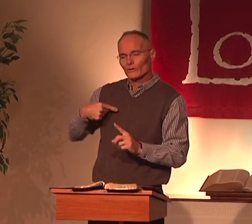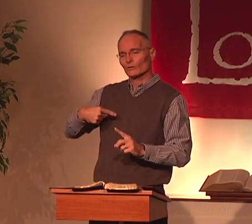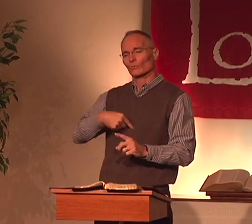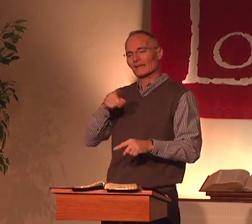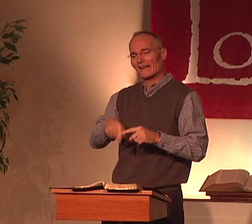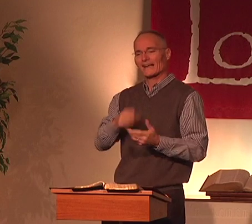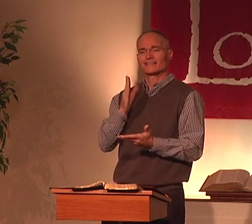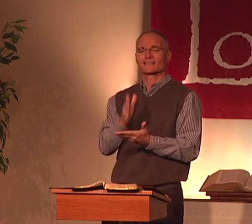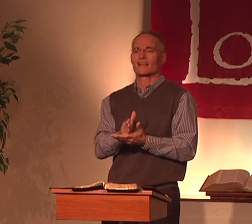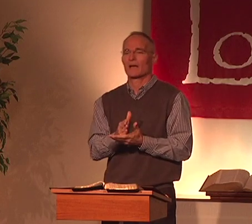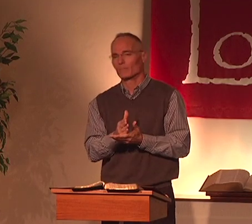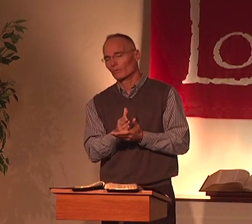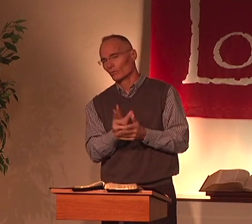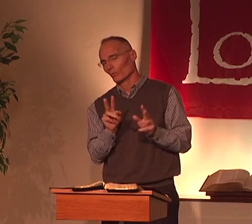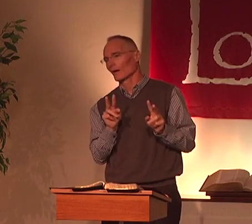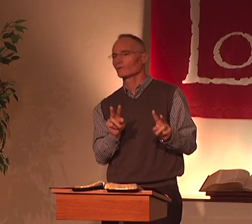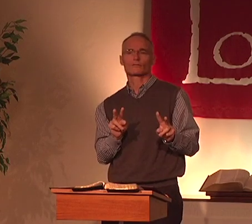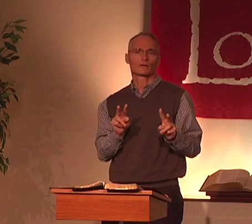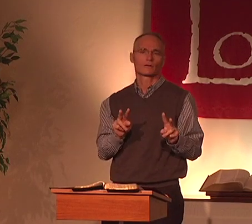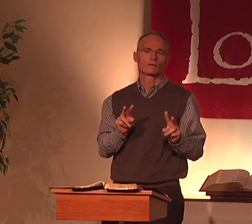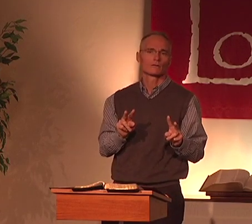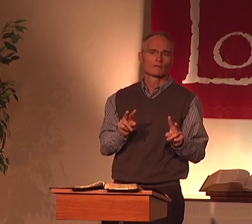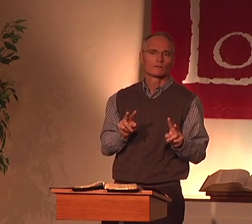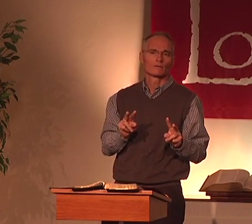The point is We can't stop watching